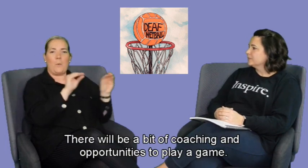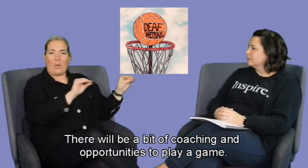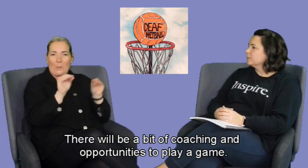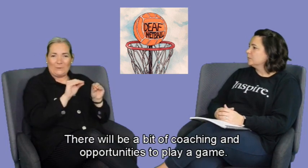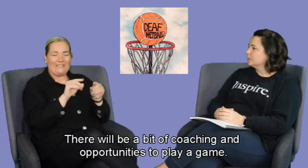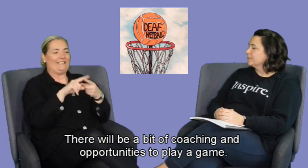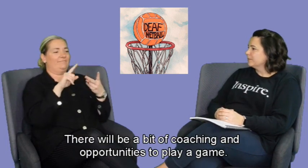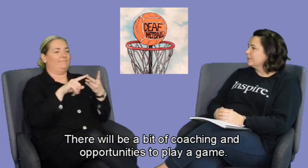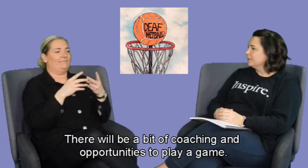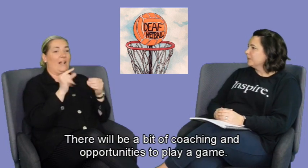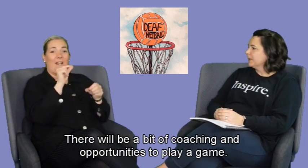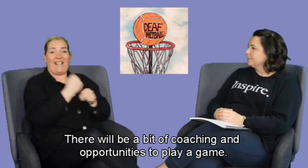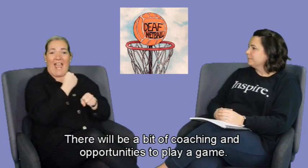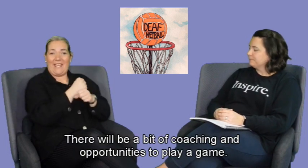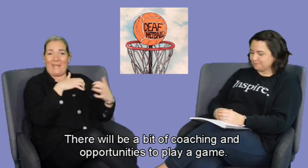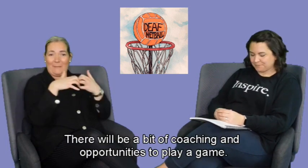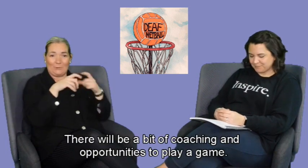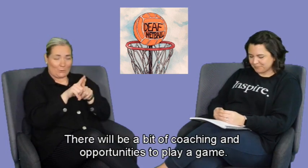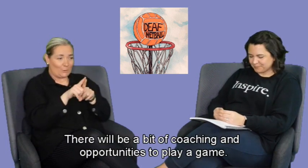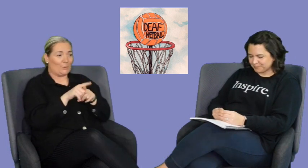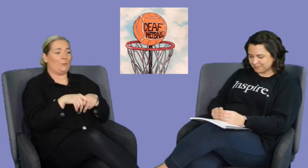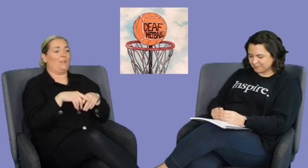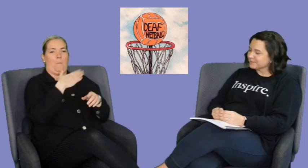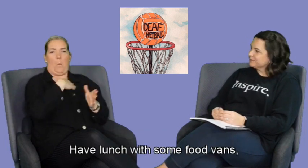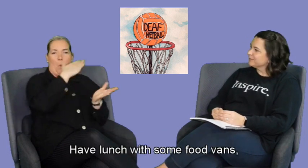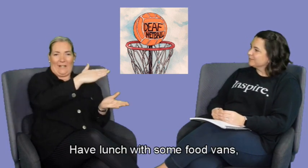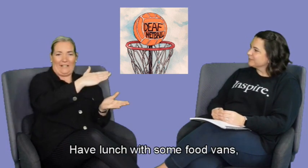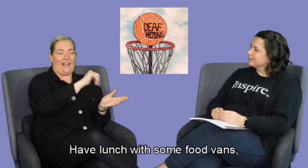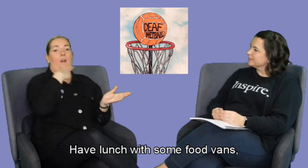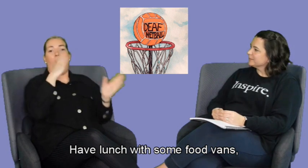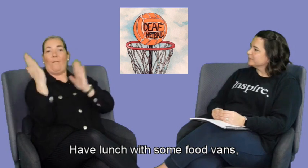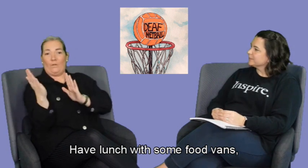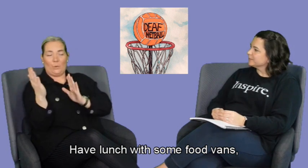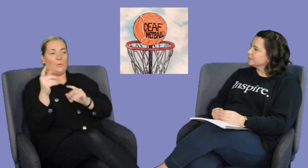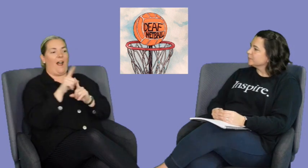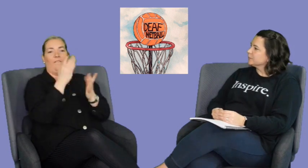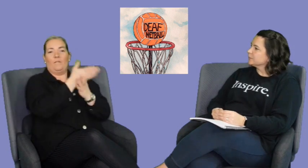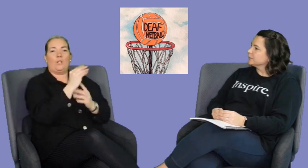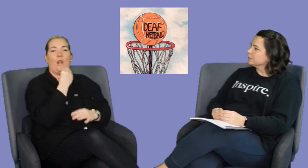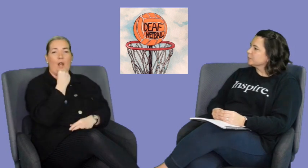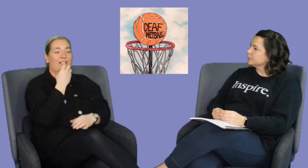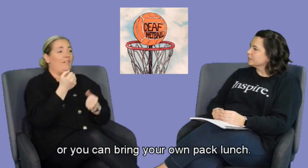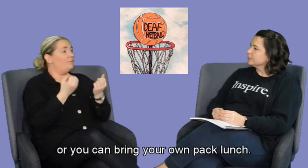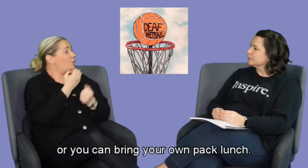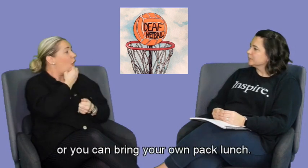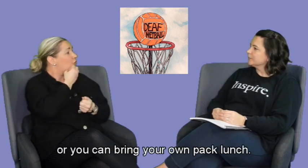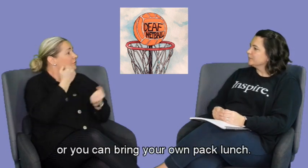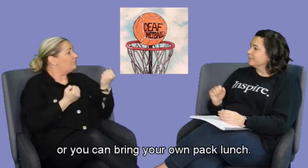bit of coaching and opportunities to play a game. Have lunch with some food provided, or you can bring your own